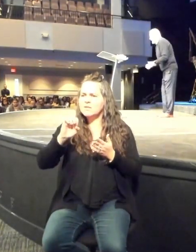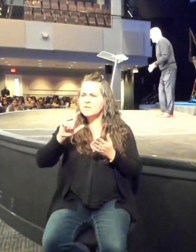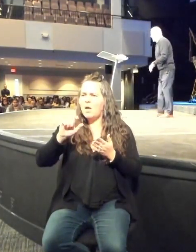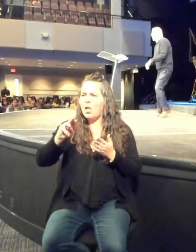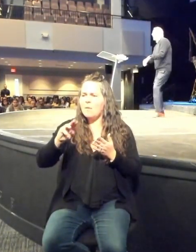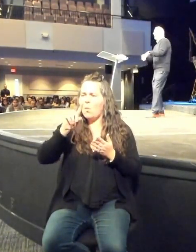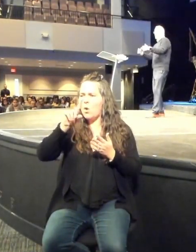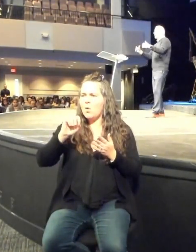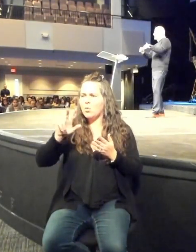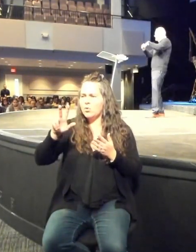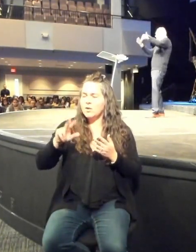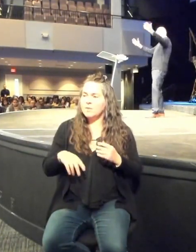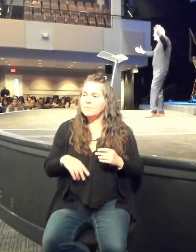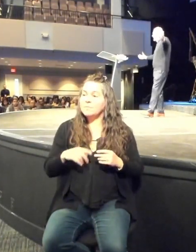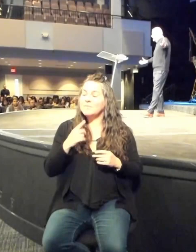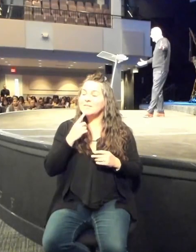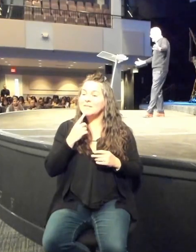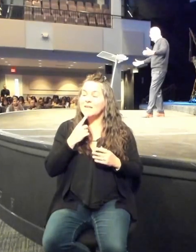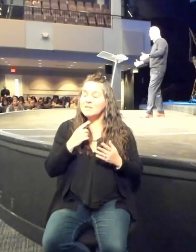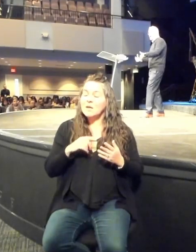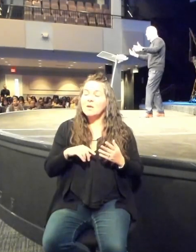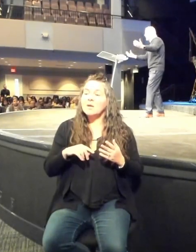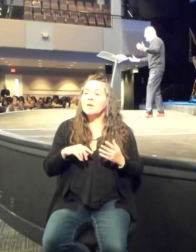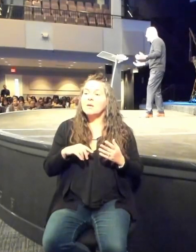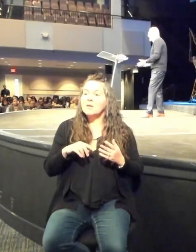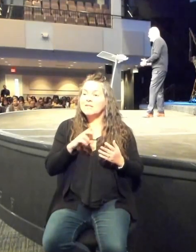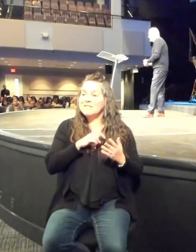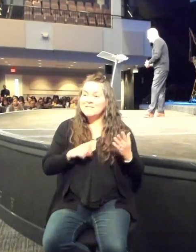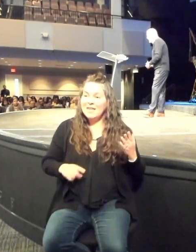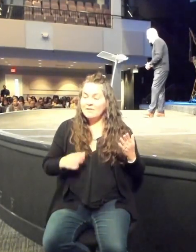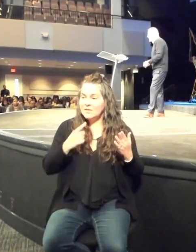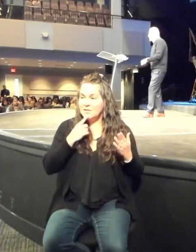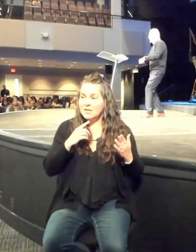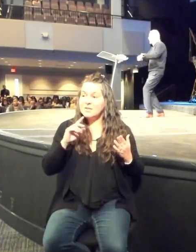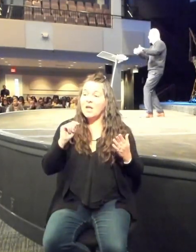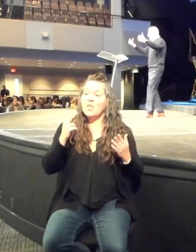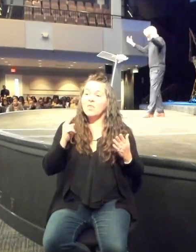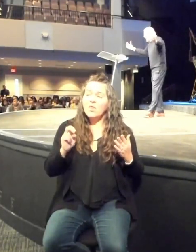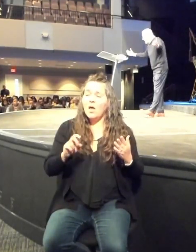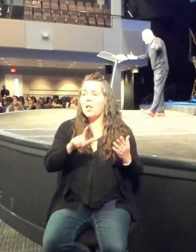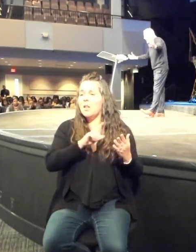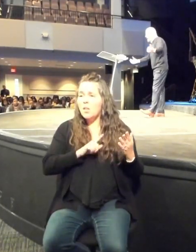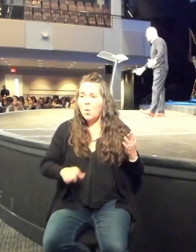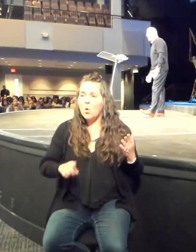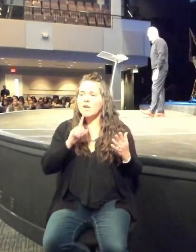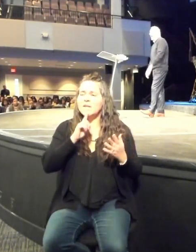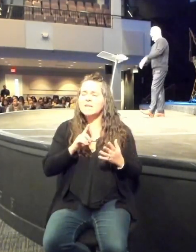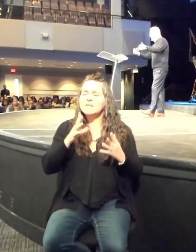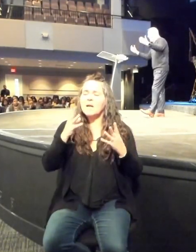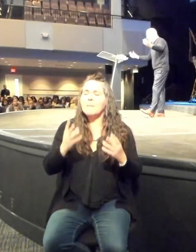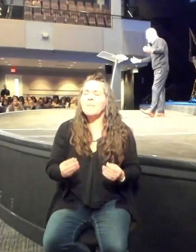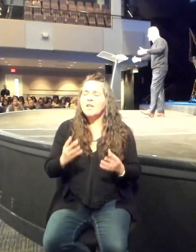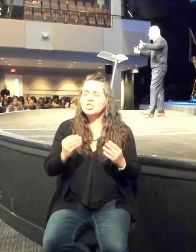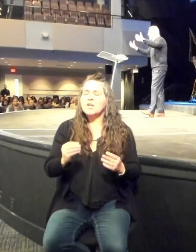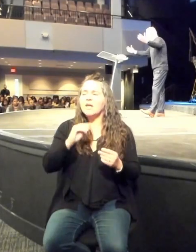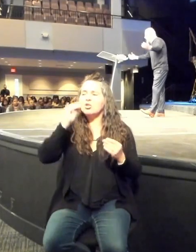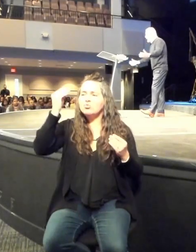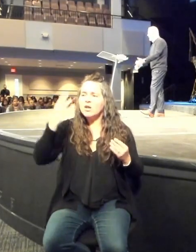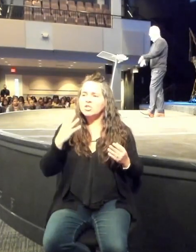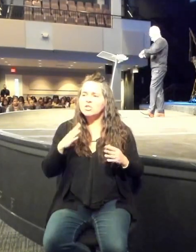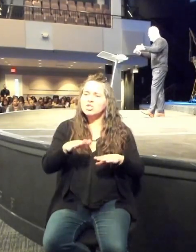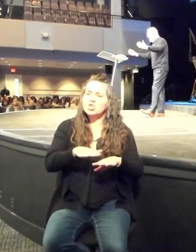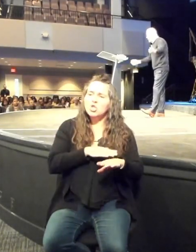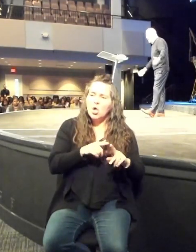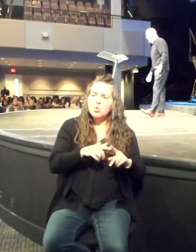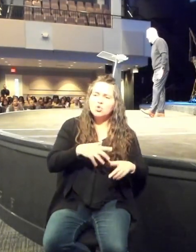8. The Lord is, he's learned this about God. We talked about it last weekend. The Lord is compassionate and gracious, slow to